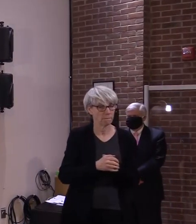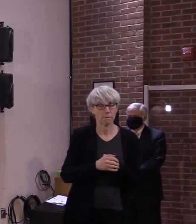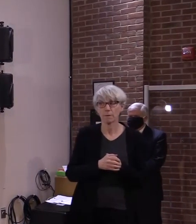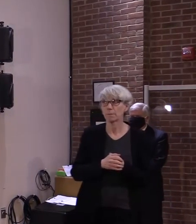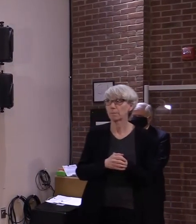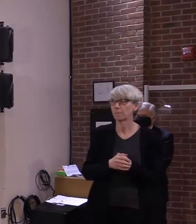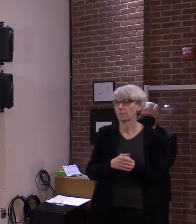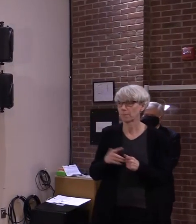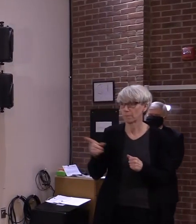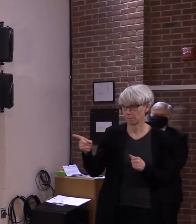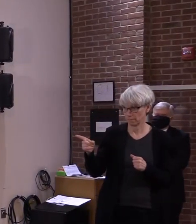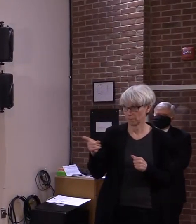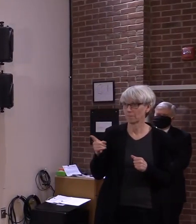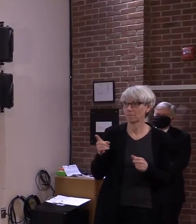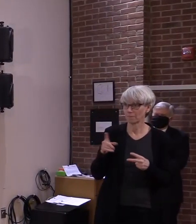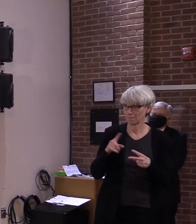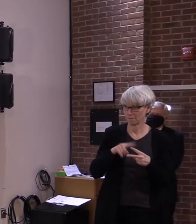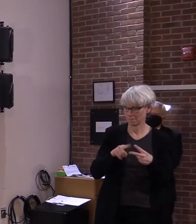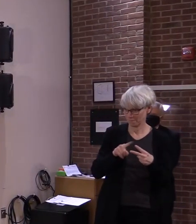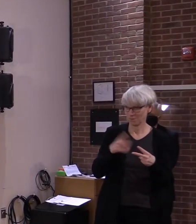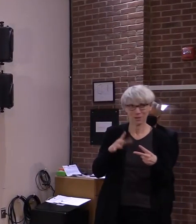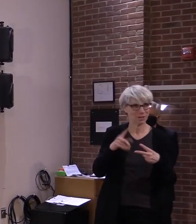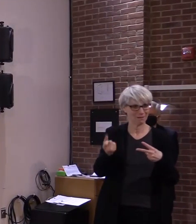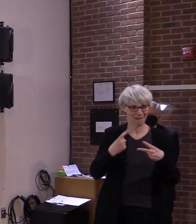So that was two questions. So the first question